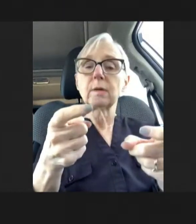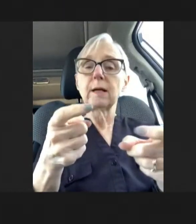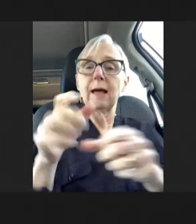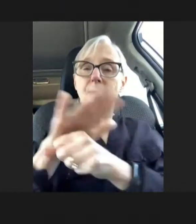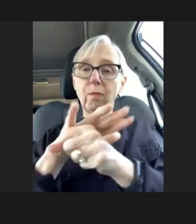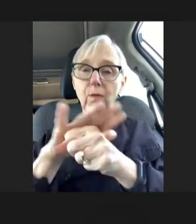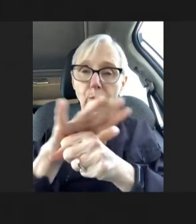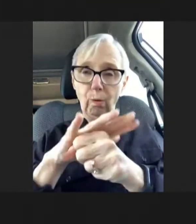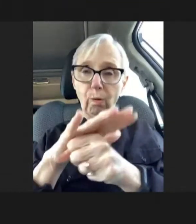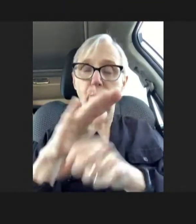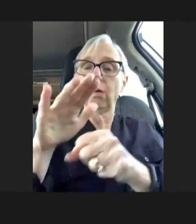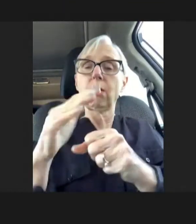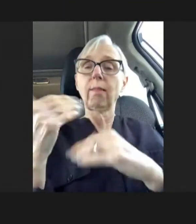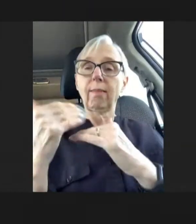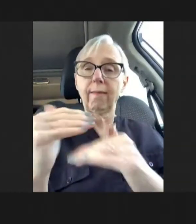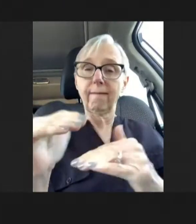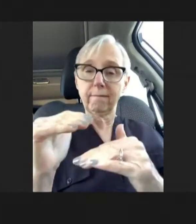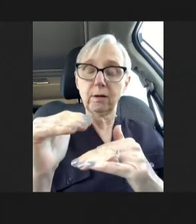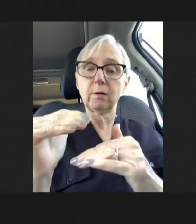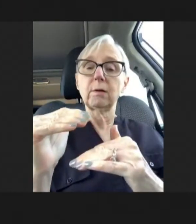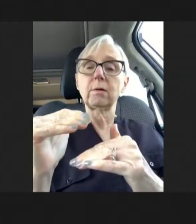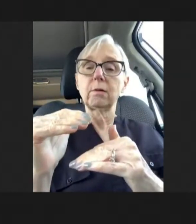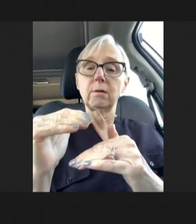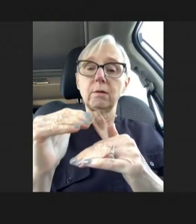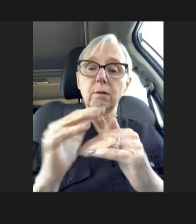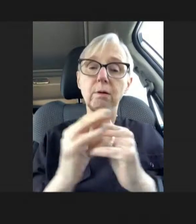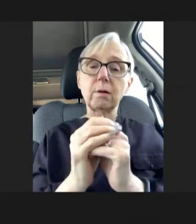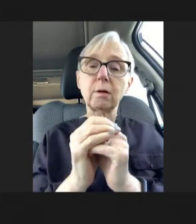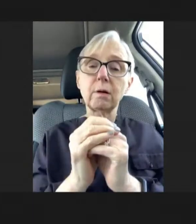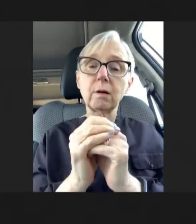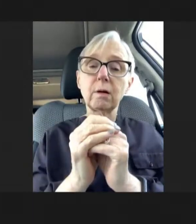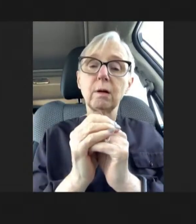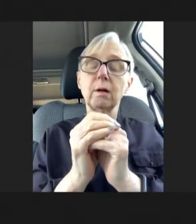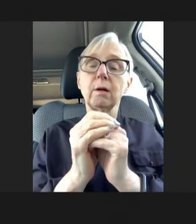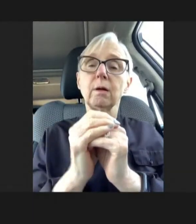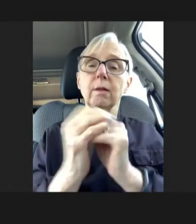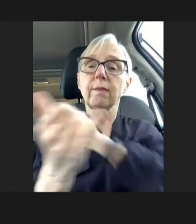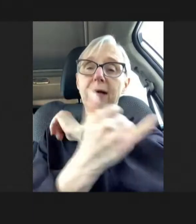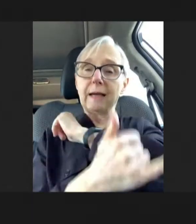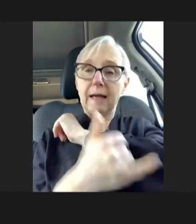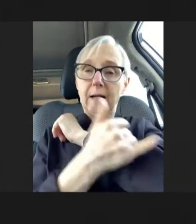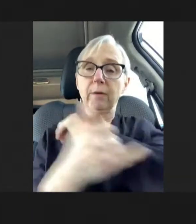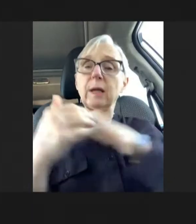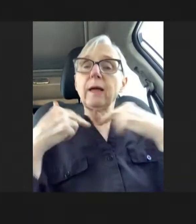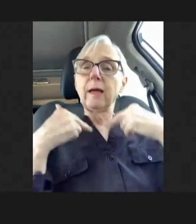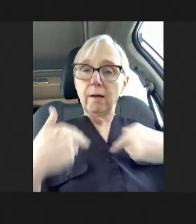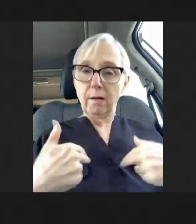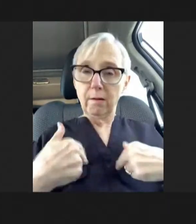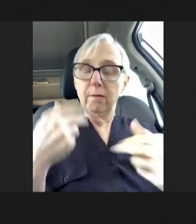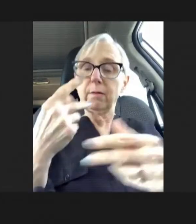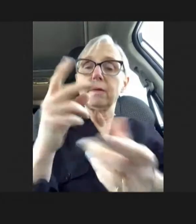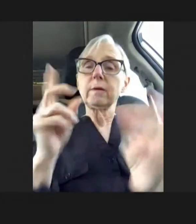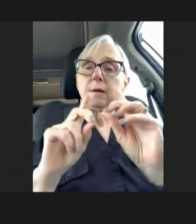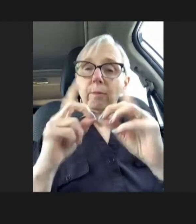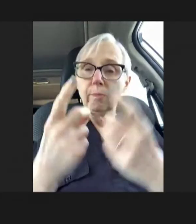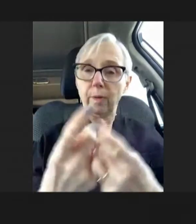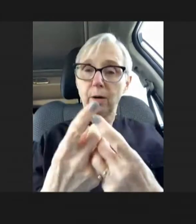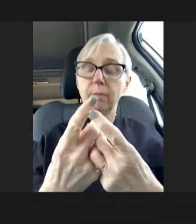level. And so Weld County Public Health is leading the outbreak investigation here in consultation with